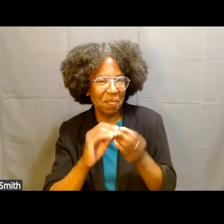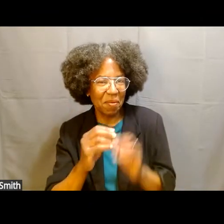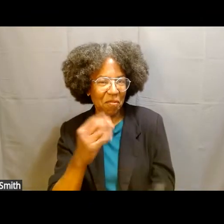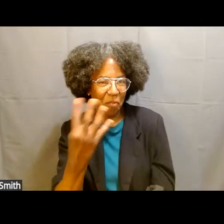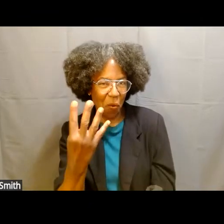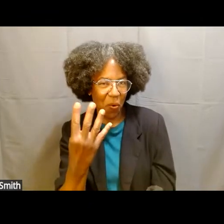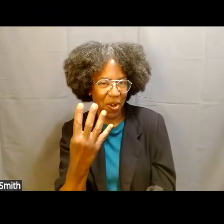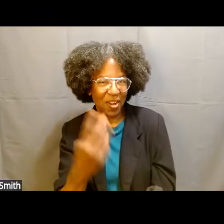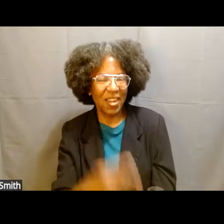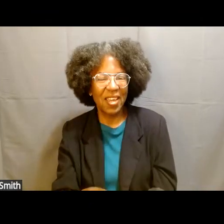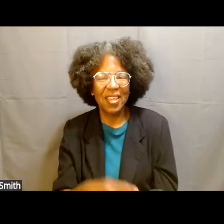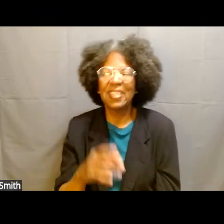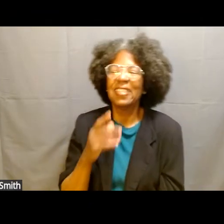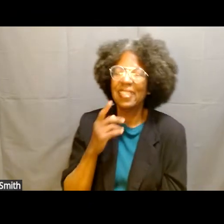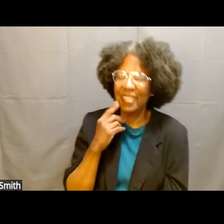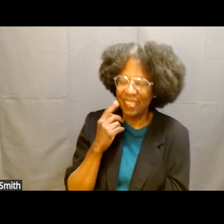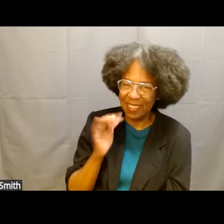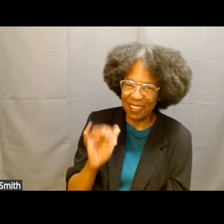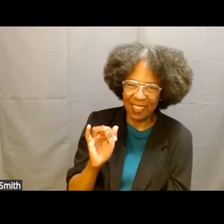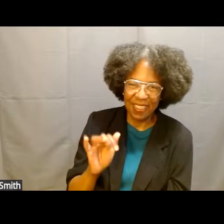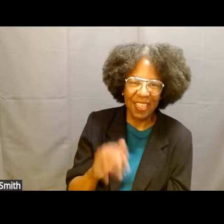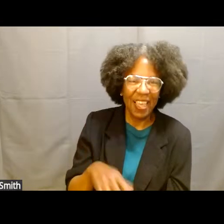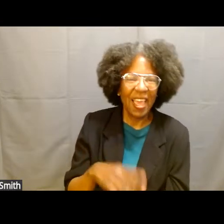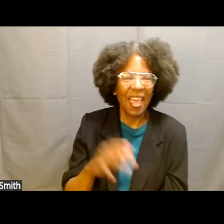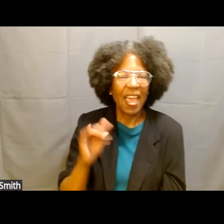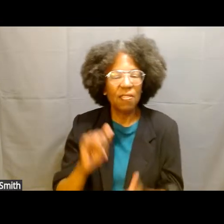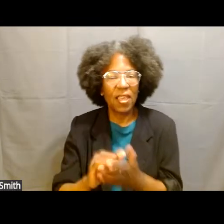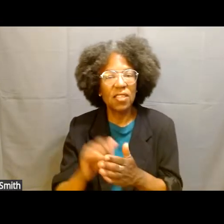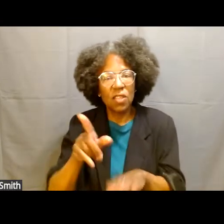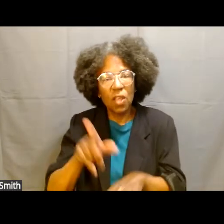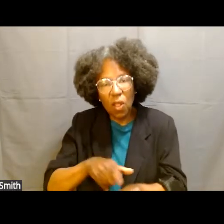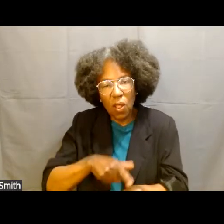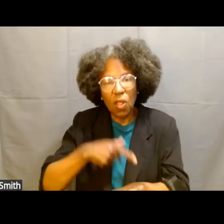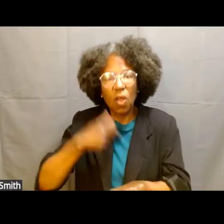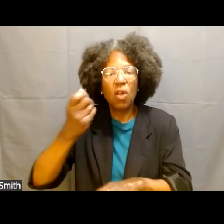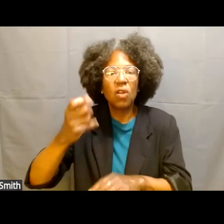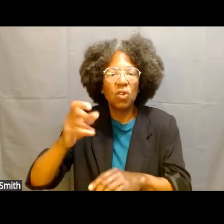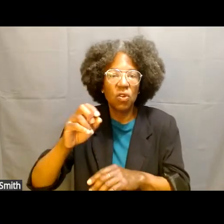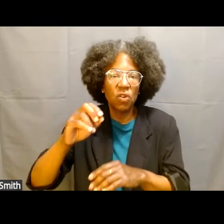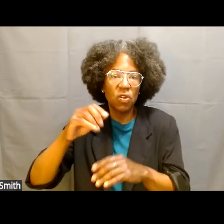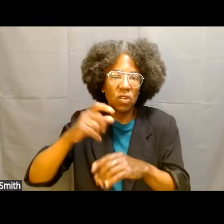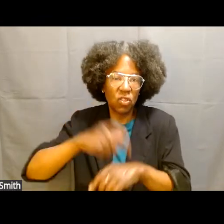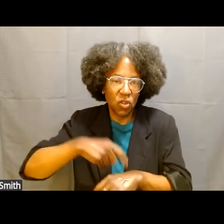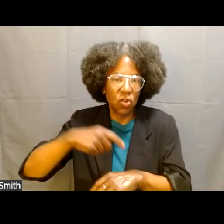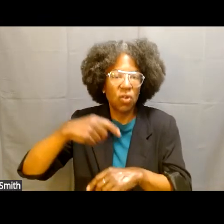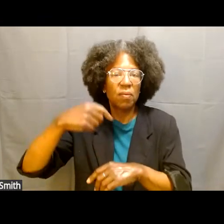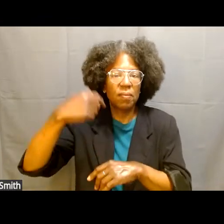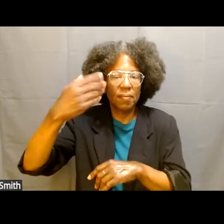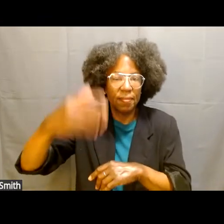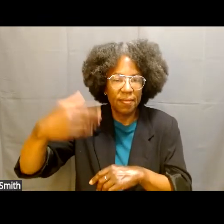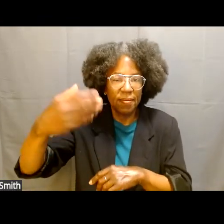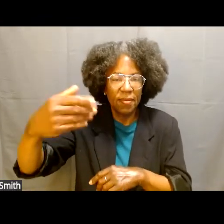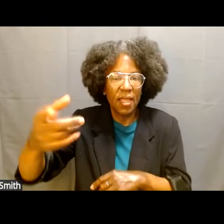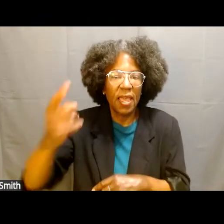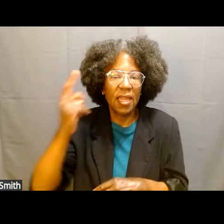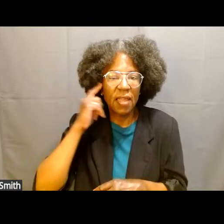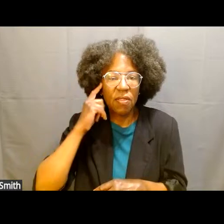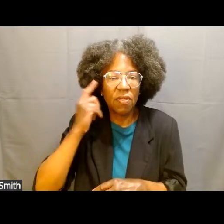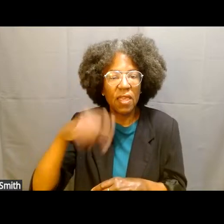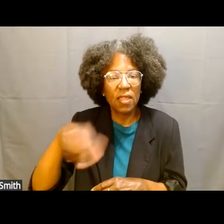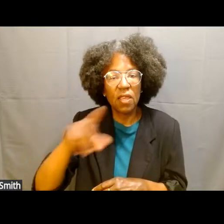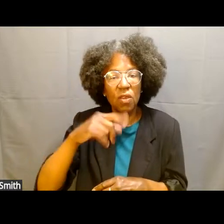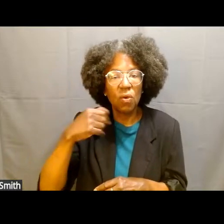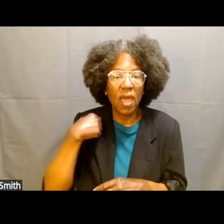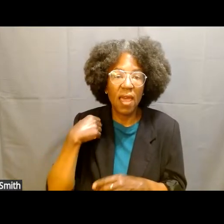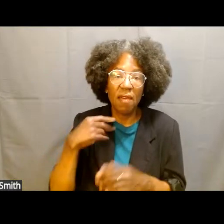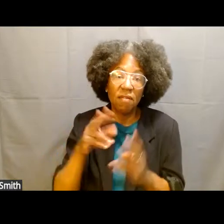And maybe that's the longer term work. I think that you have a partner, and